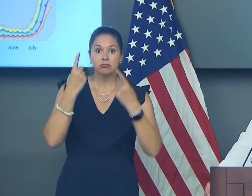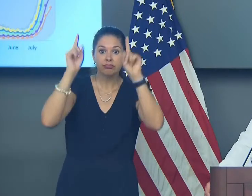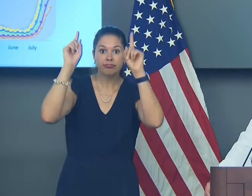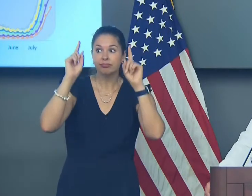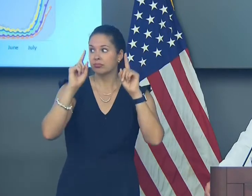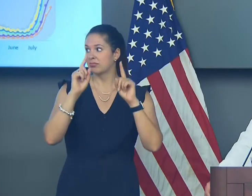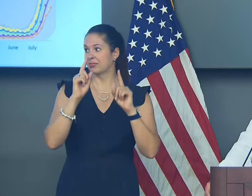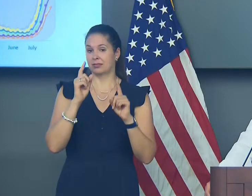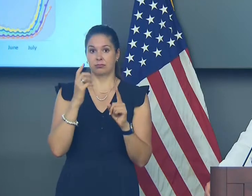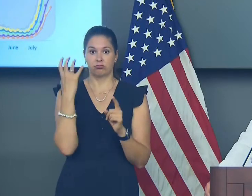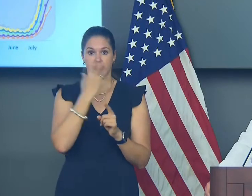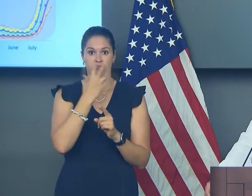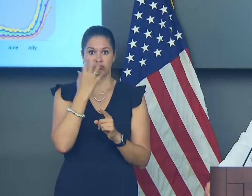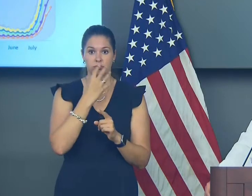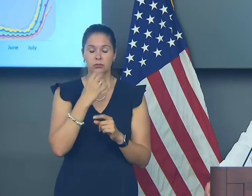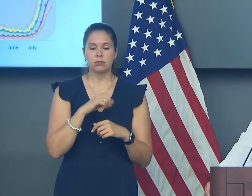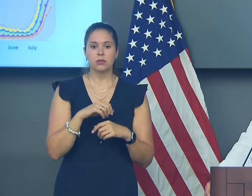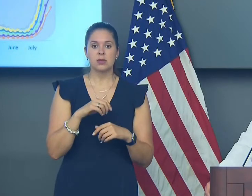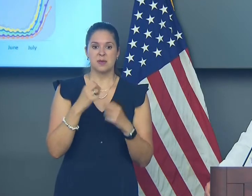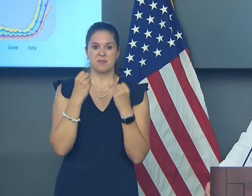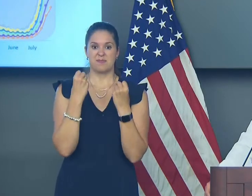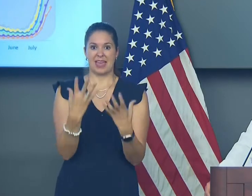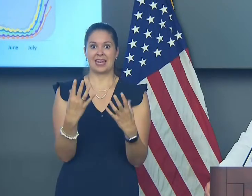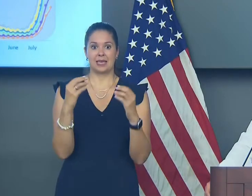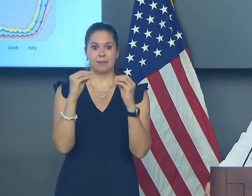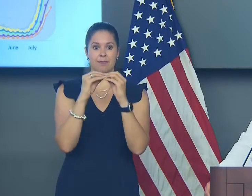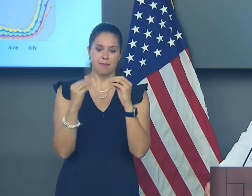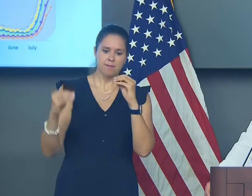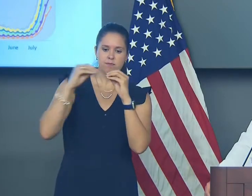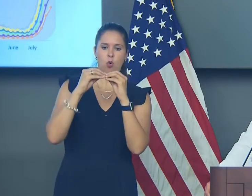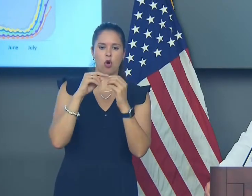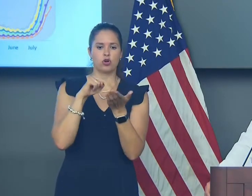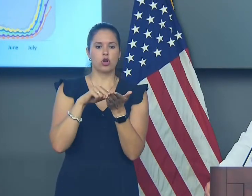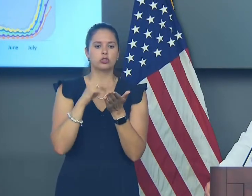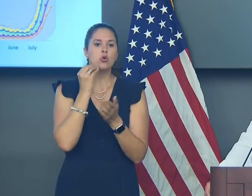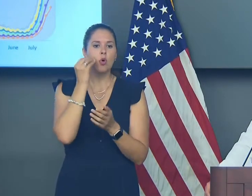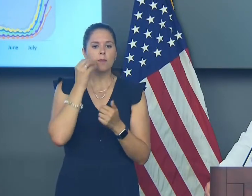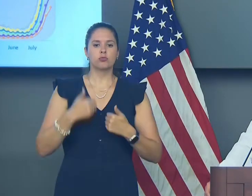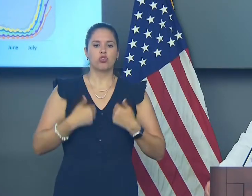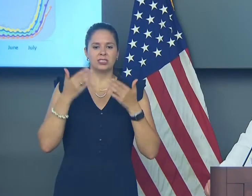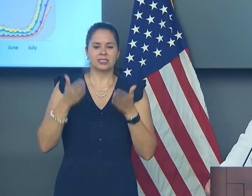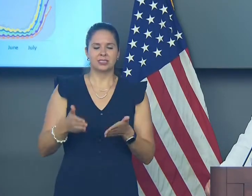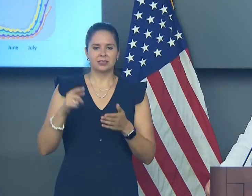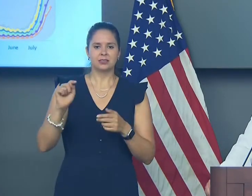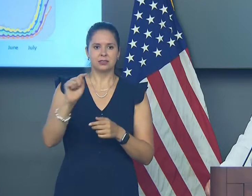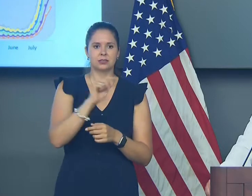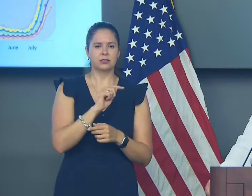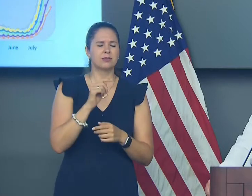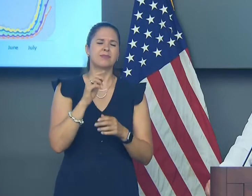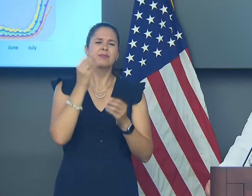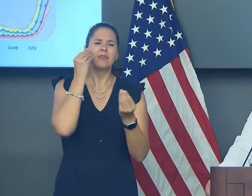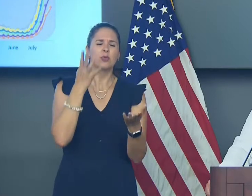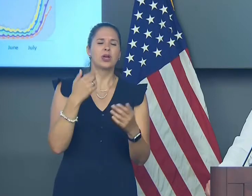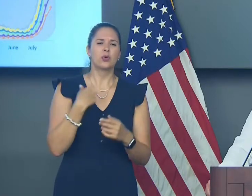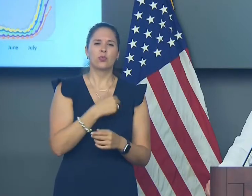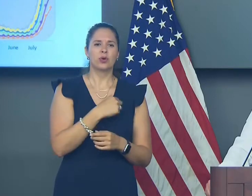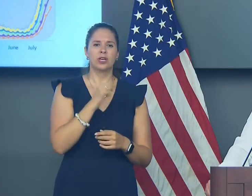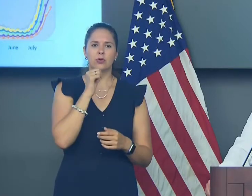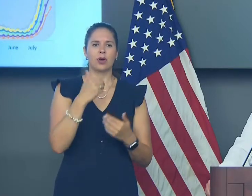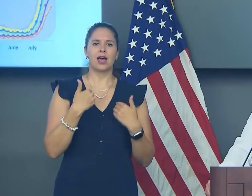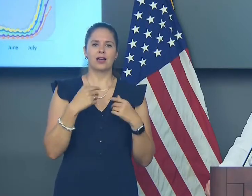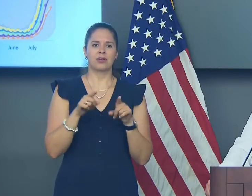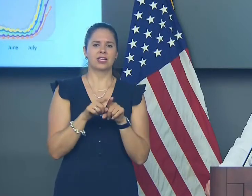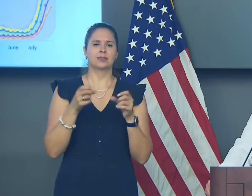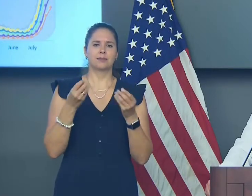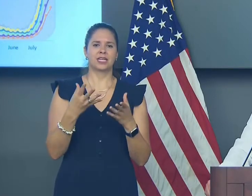else. There are many more nursing home residents who are getting, by the way, we don't have nearly as